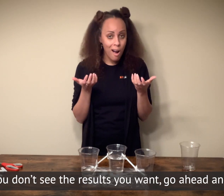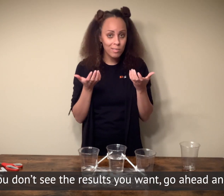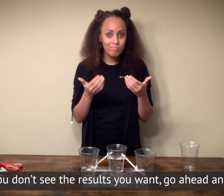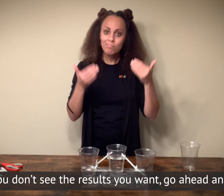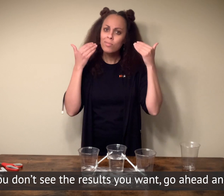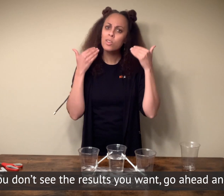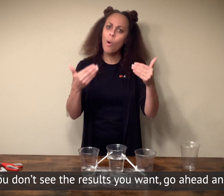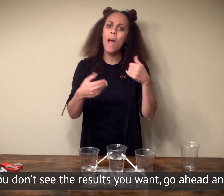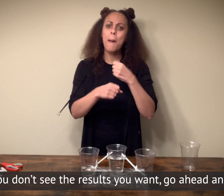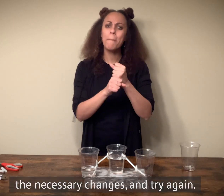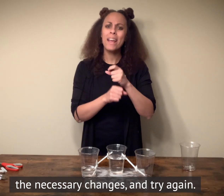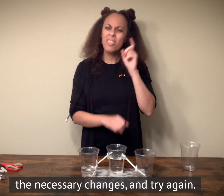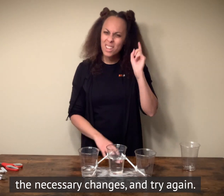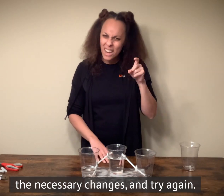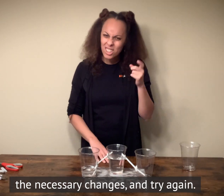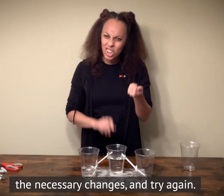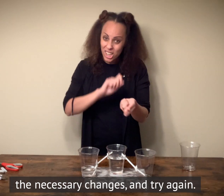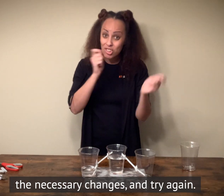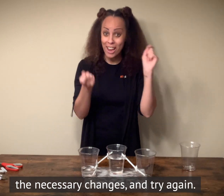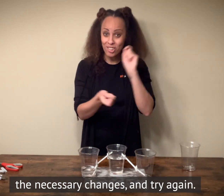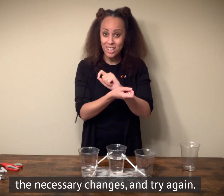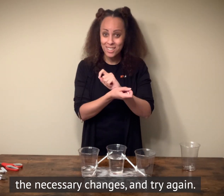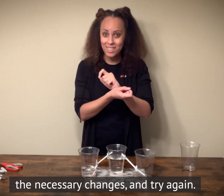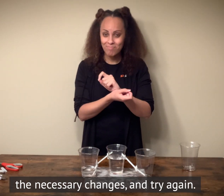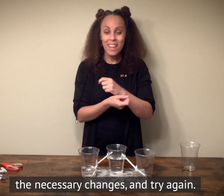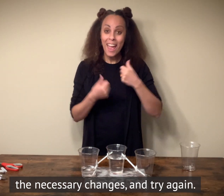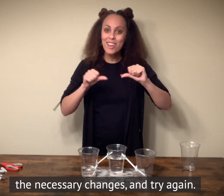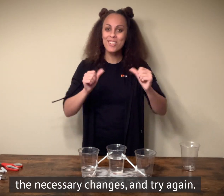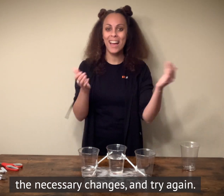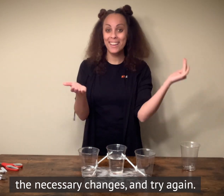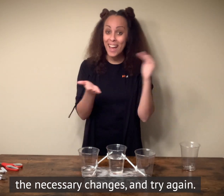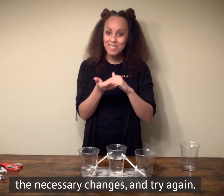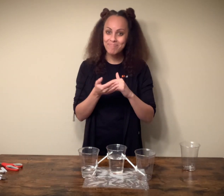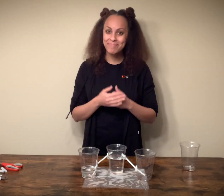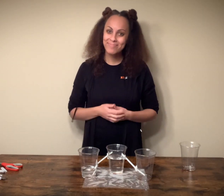results you want, go ahead and make the necessary changes and try again.